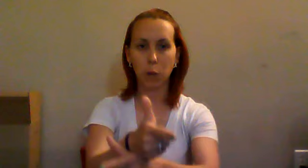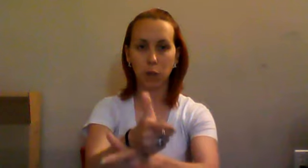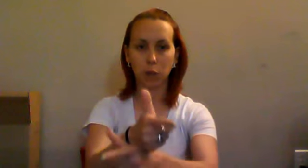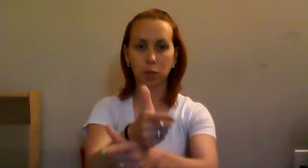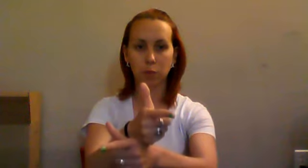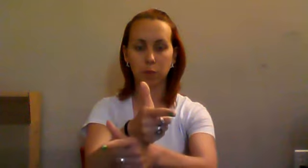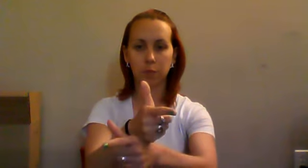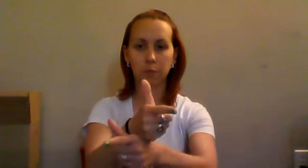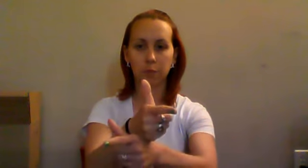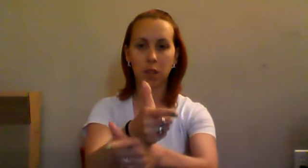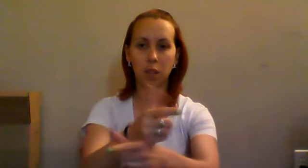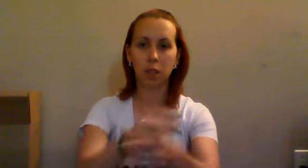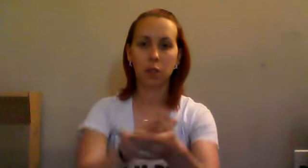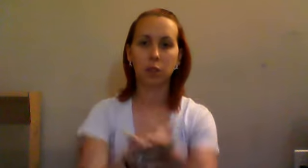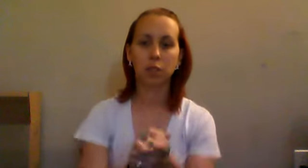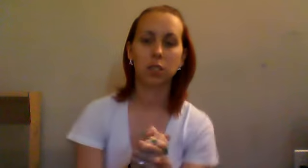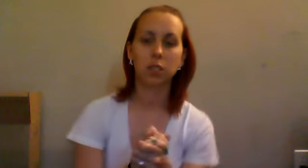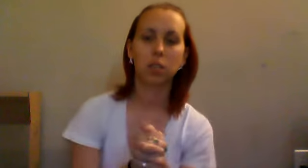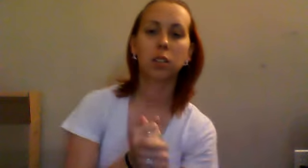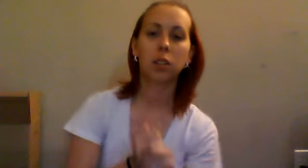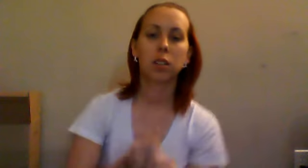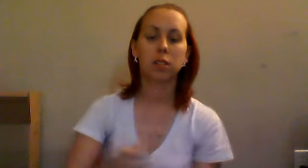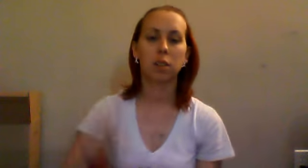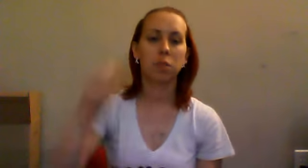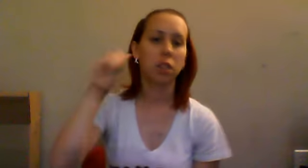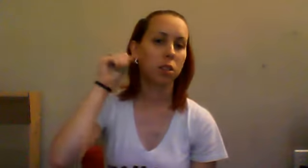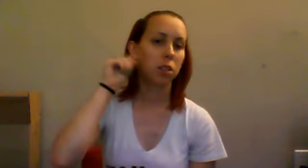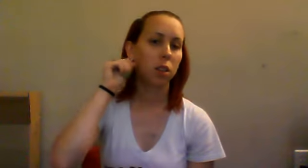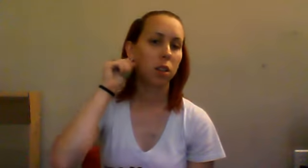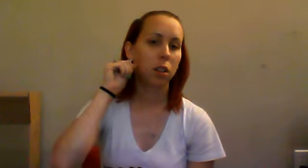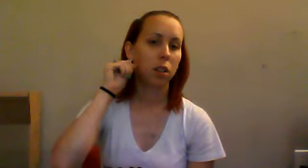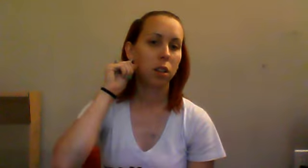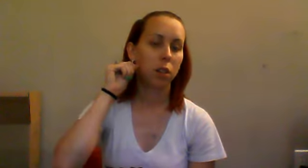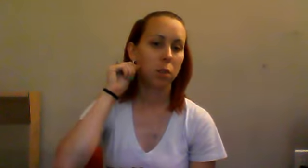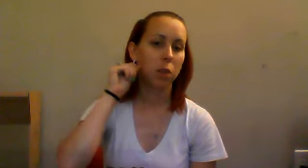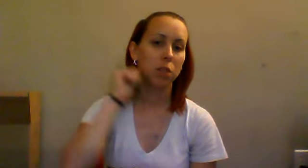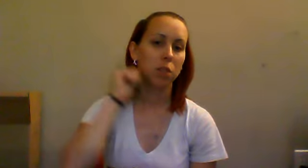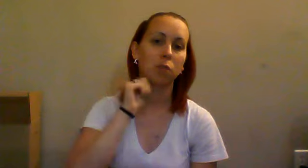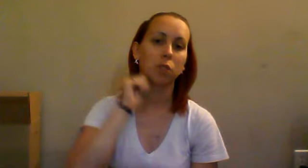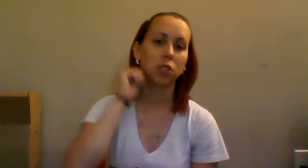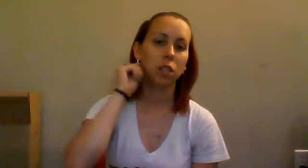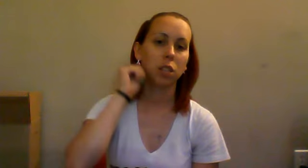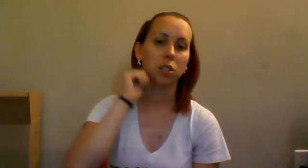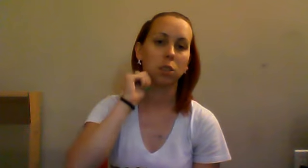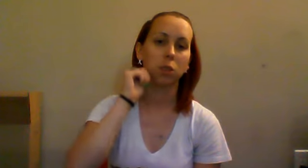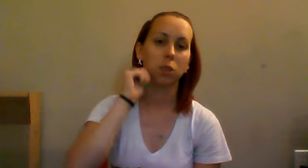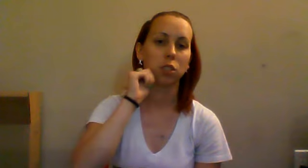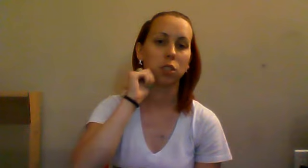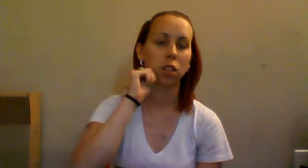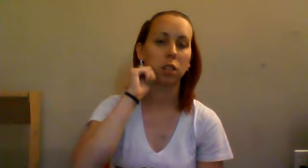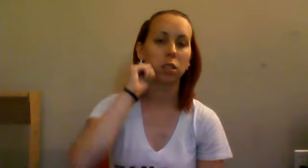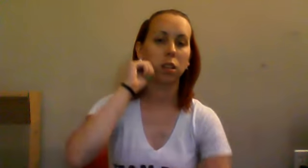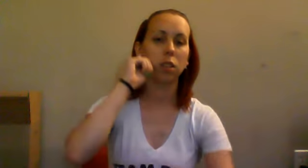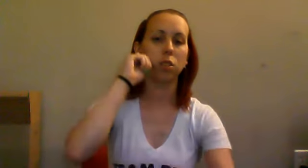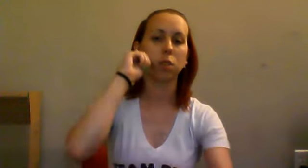Brother. For sister, same deal. Thumb comes off of your cheek or somewhere around your chin, and then you come down to